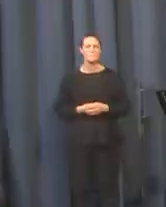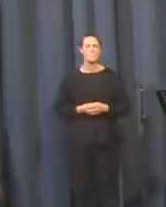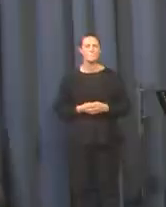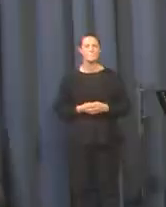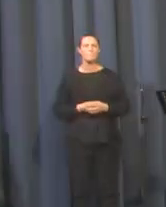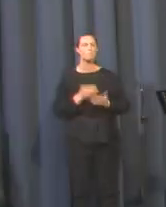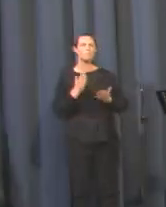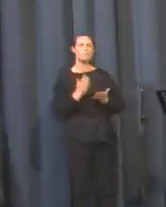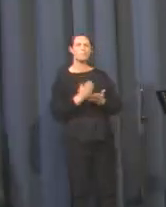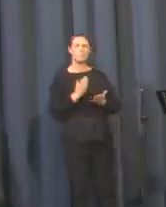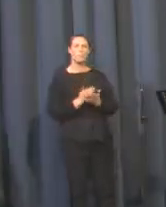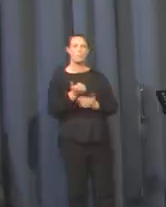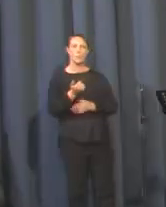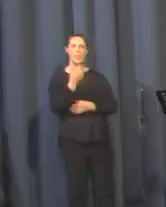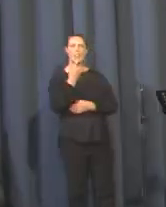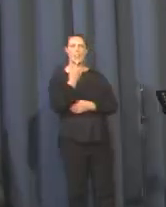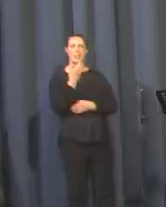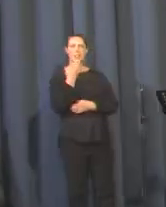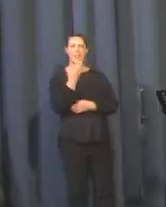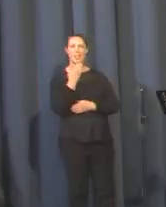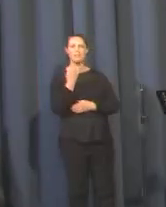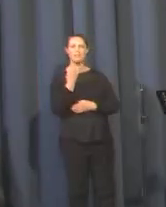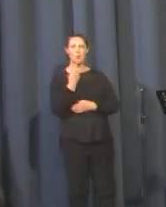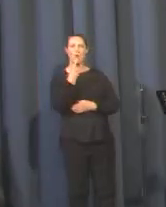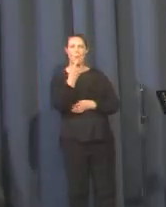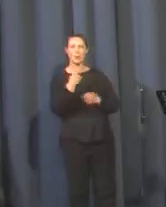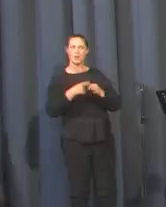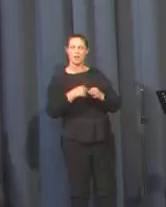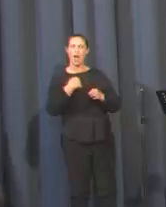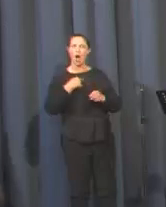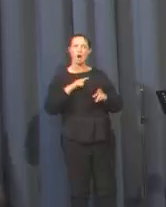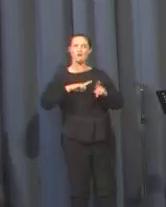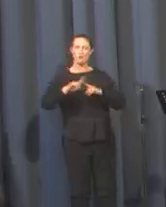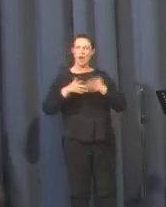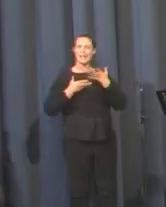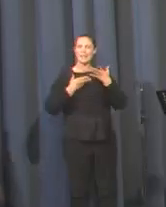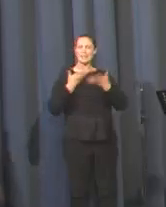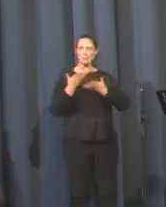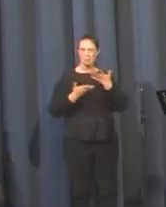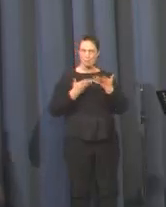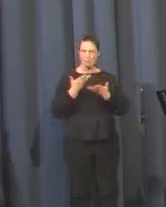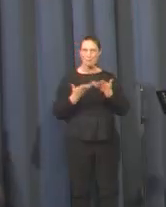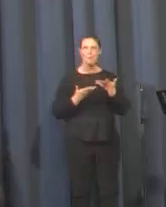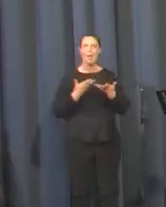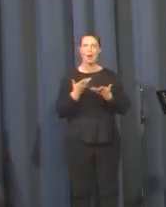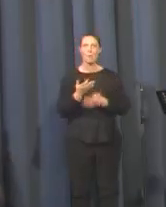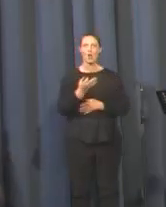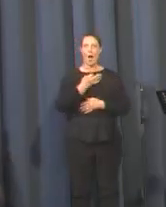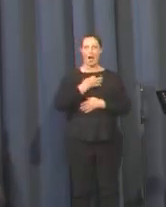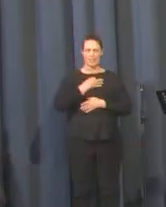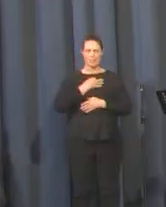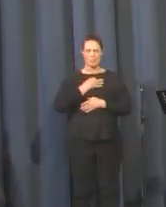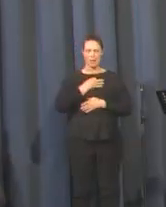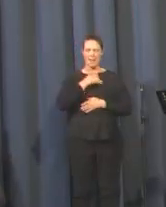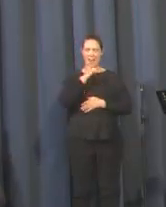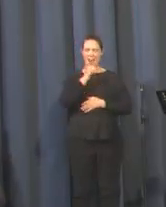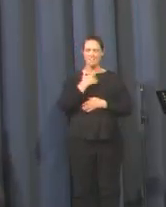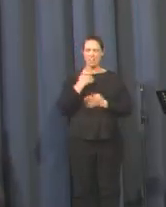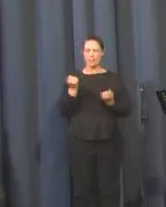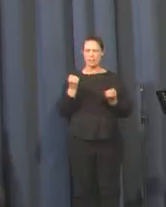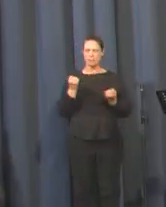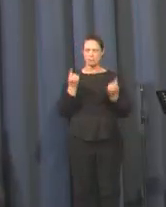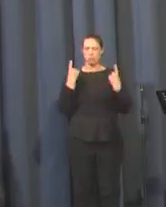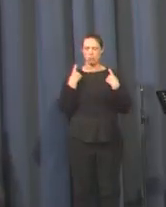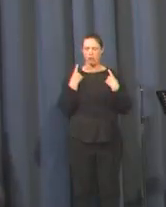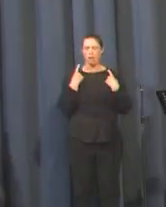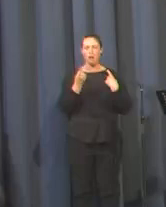Sure, thank you for the comment and question. I'll have a go at trying to answer what you're after, but let me know if it doesn't hit the mark.